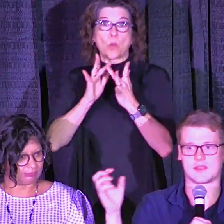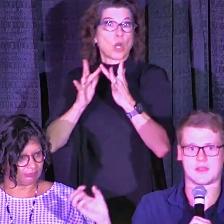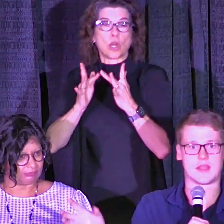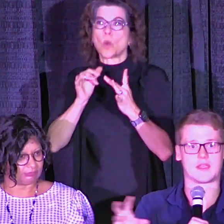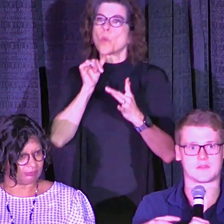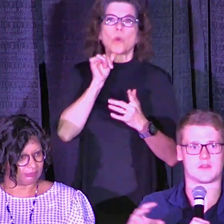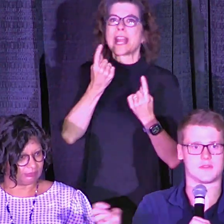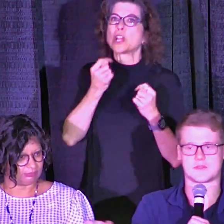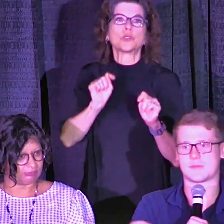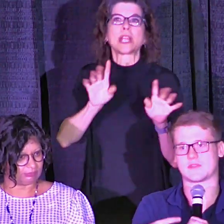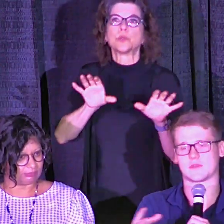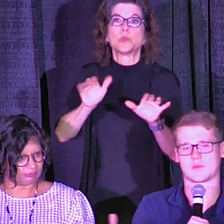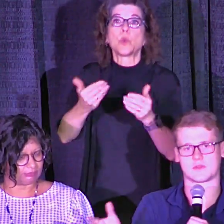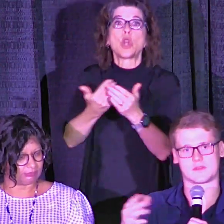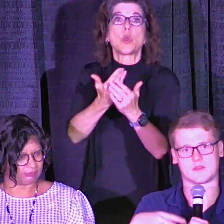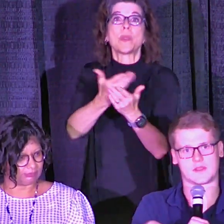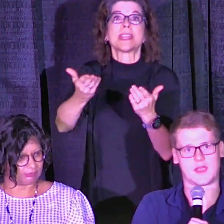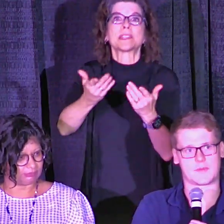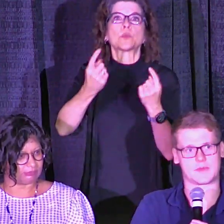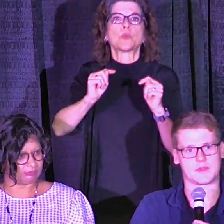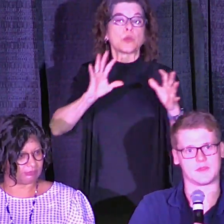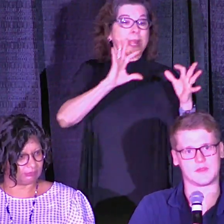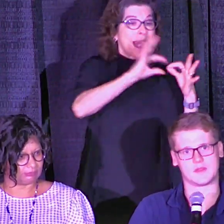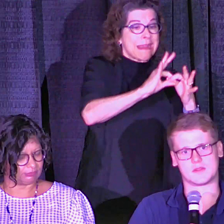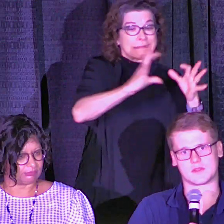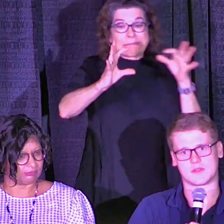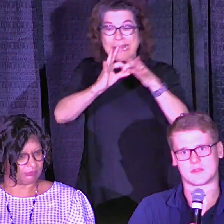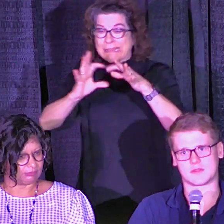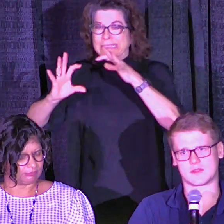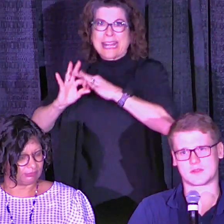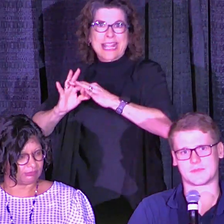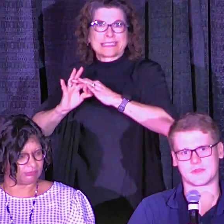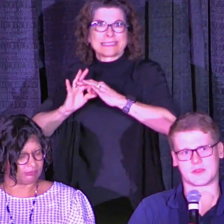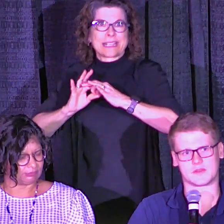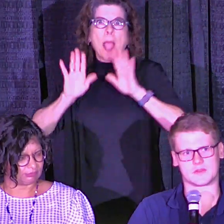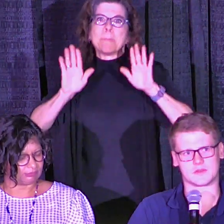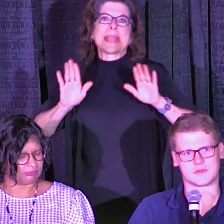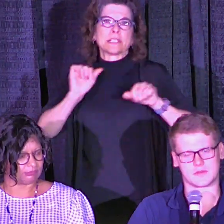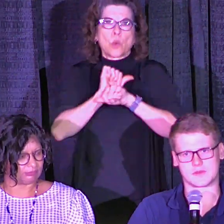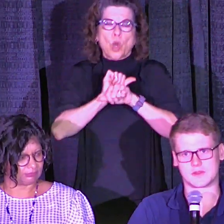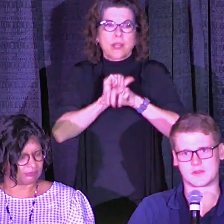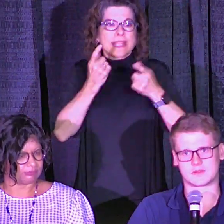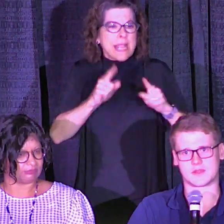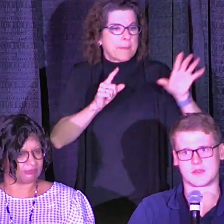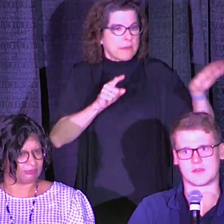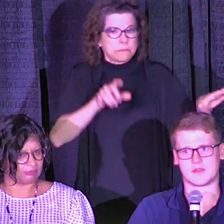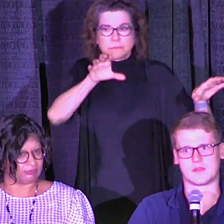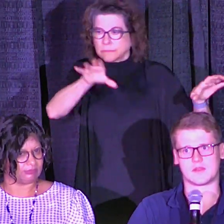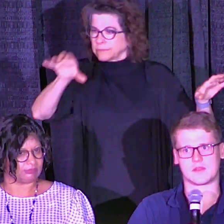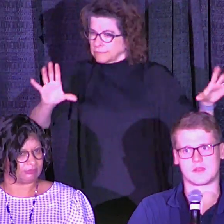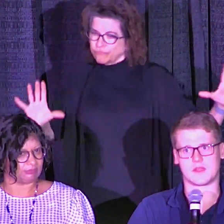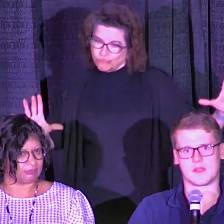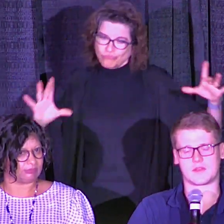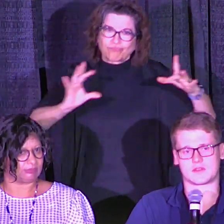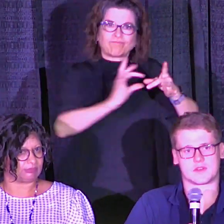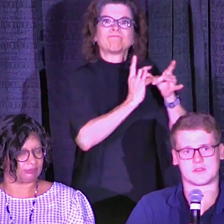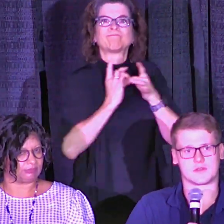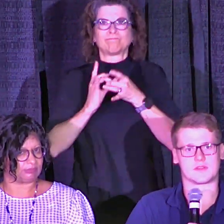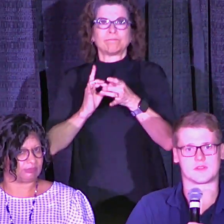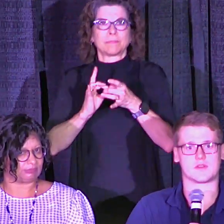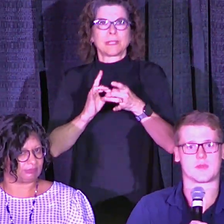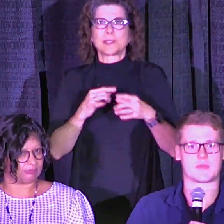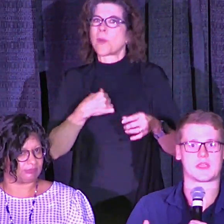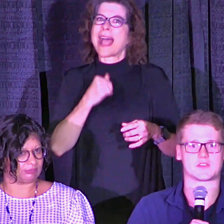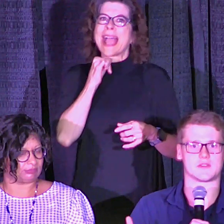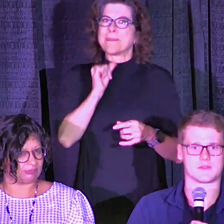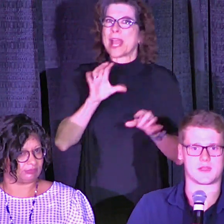just trying to connect all this amazing work that's already happening. So I think that's something that I do differently, is that I don't try to do